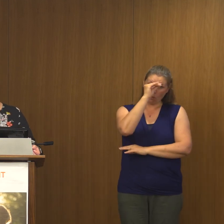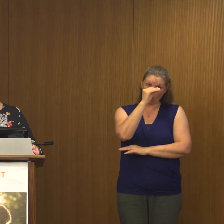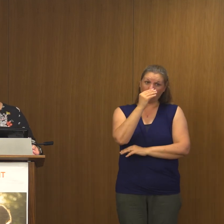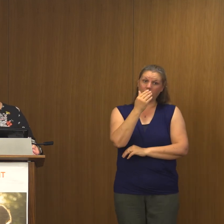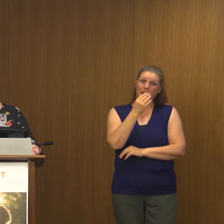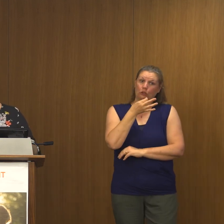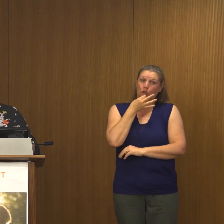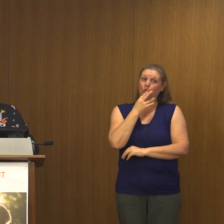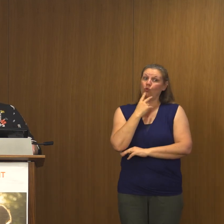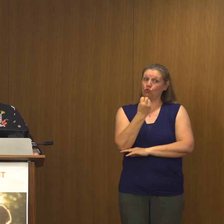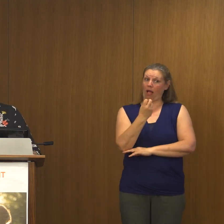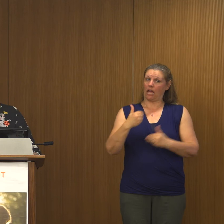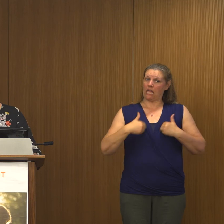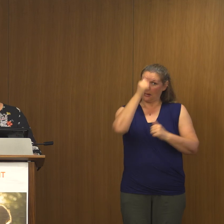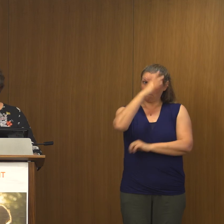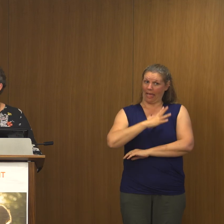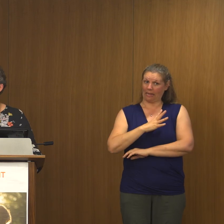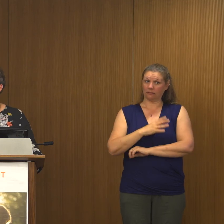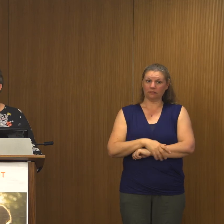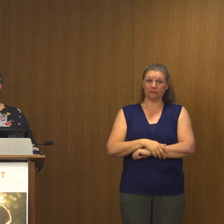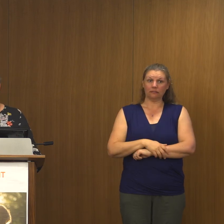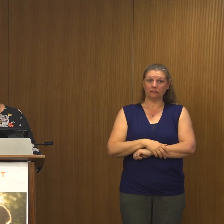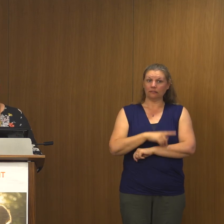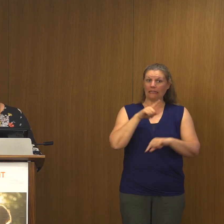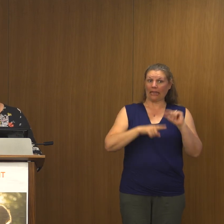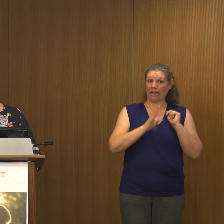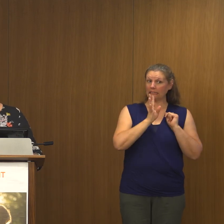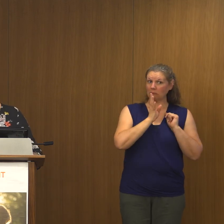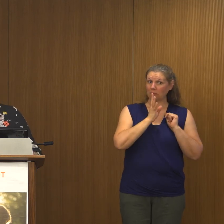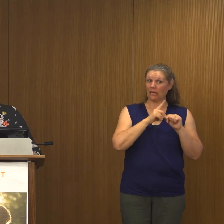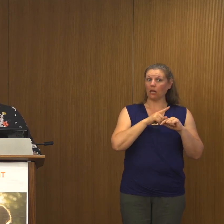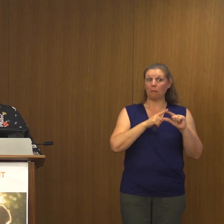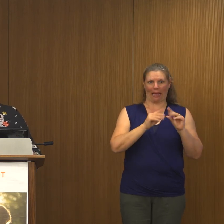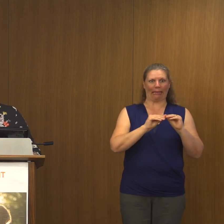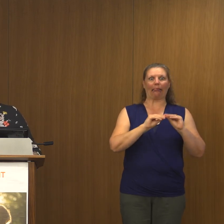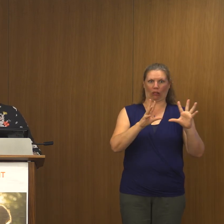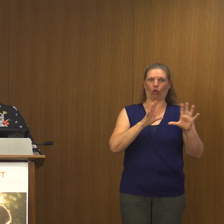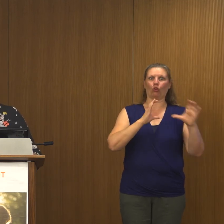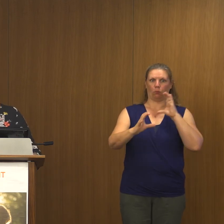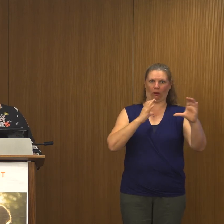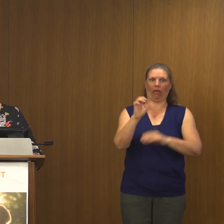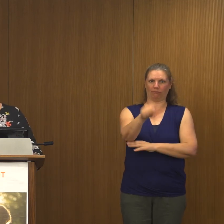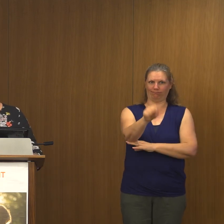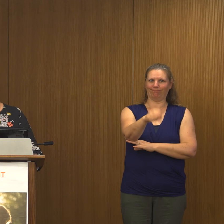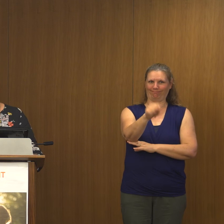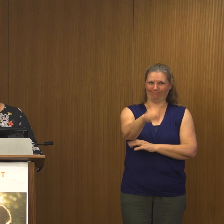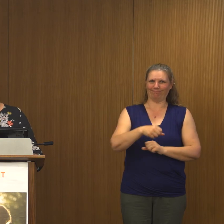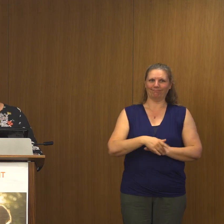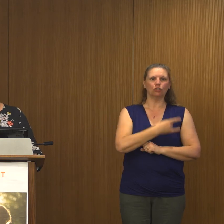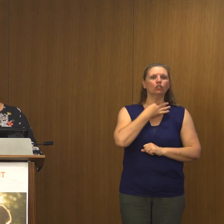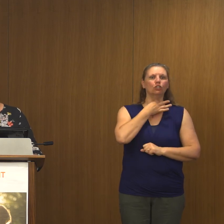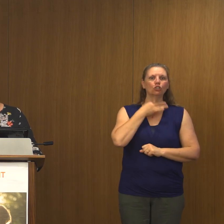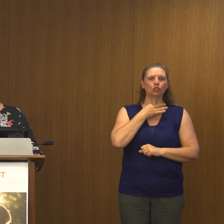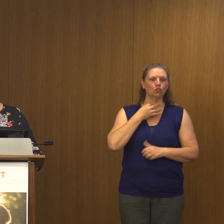man. For someone who's nonverbal, he sure gets his point across really easy when he's annoyed with you. He's an active explorer who doesn't